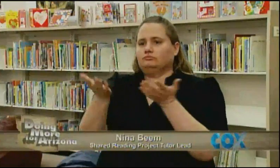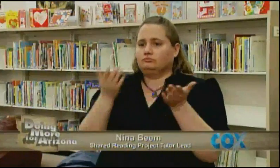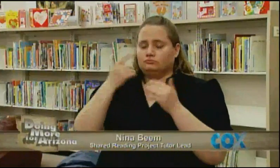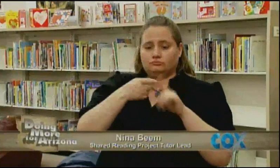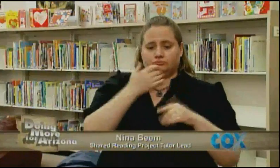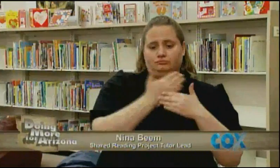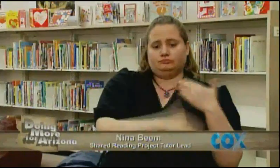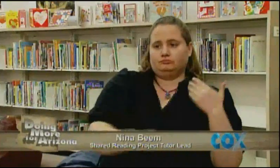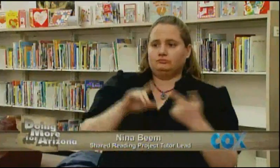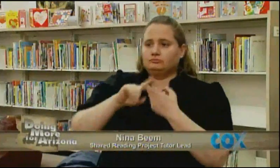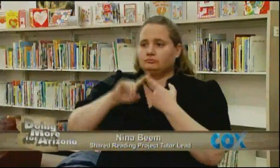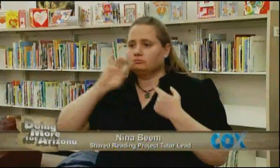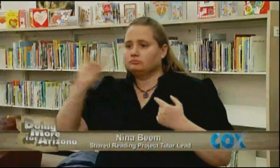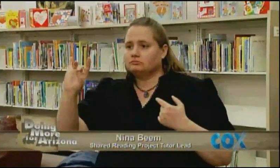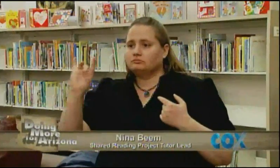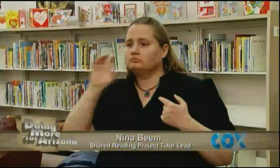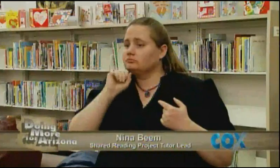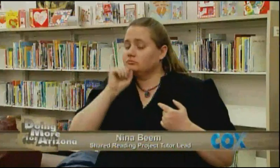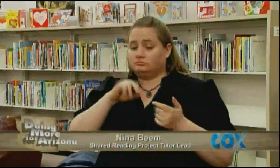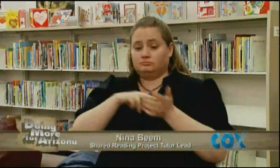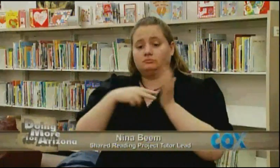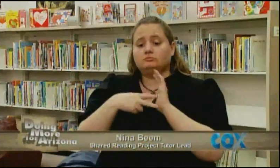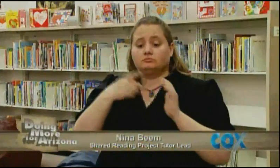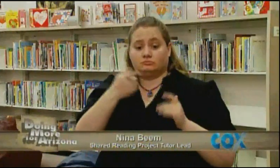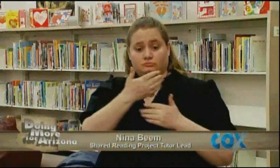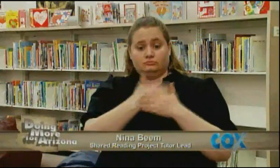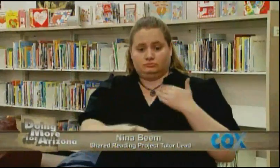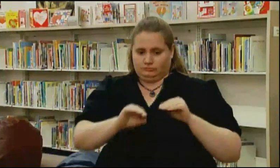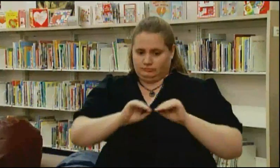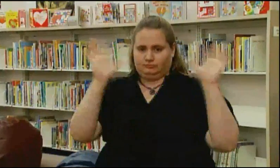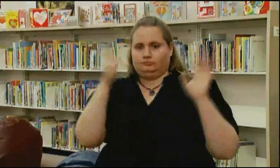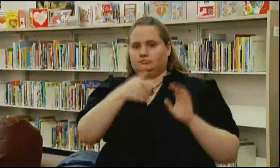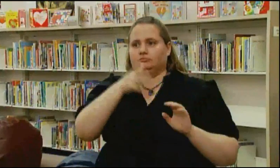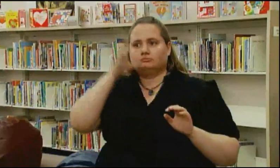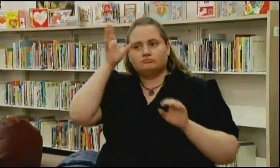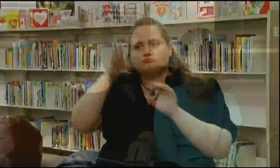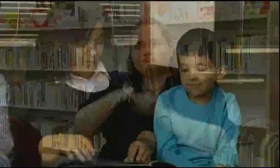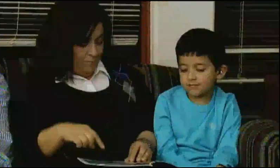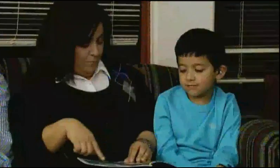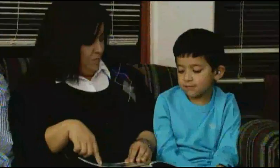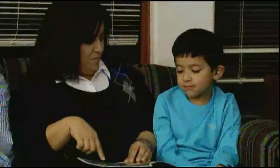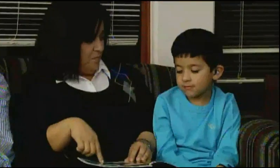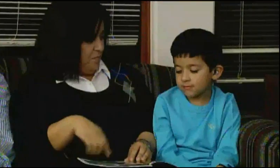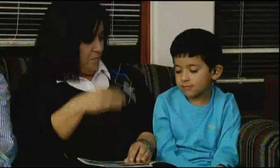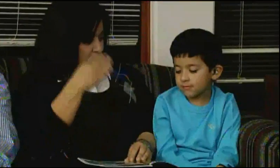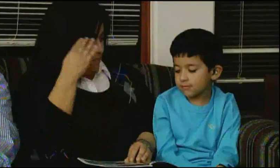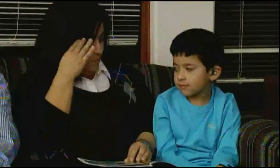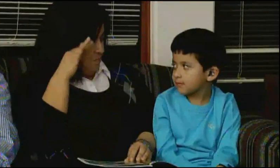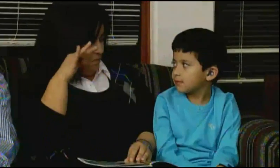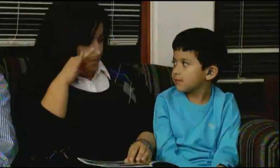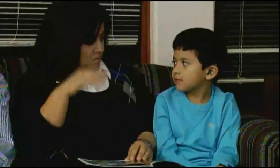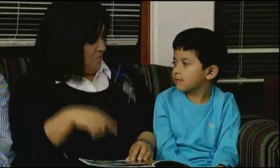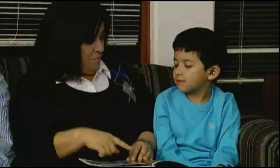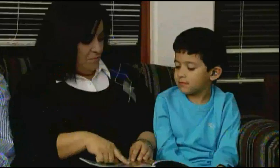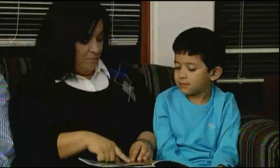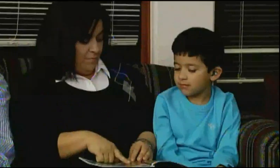8. And therefore, if we start from the time that they're born, we immediately involve the parents in the Shared Reading